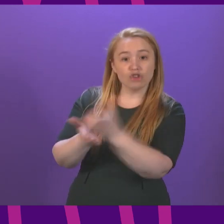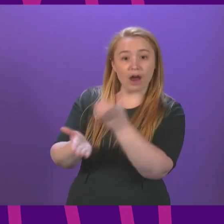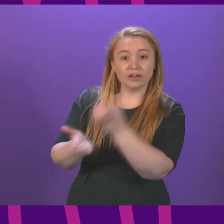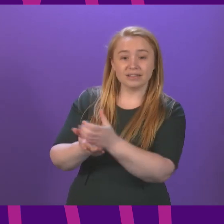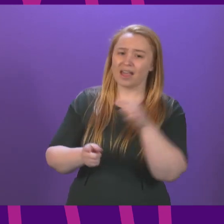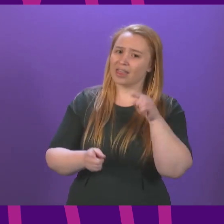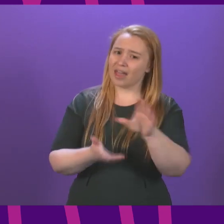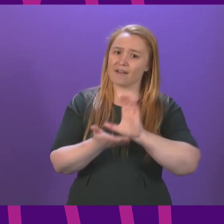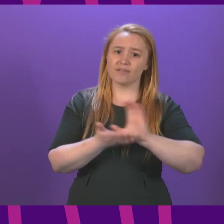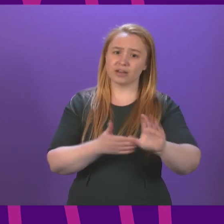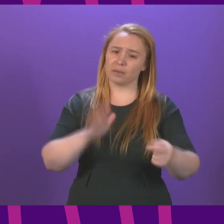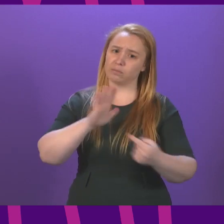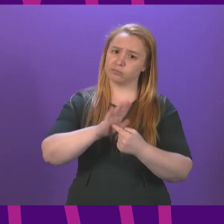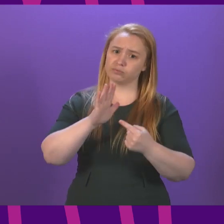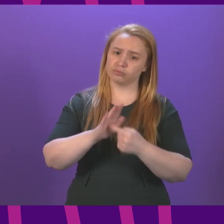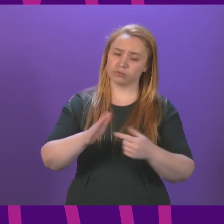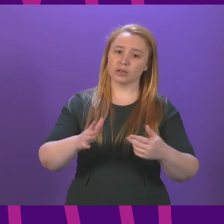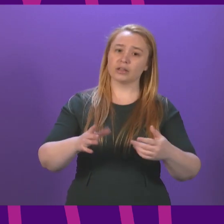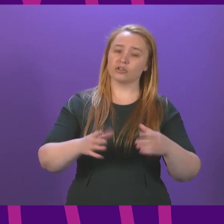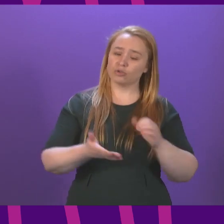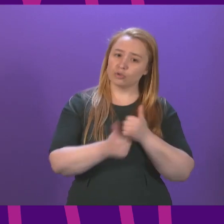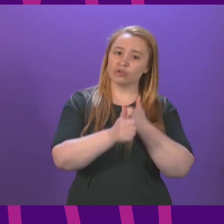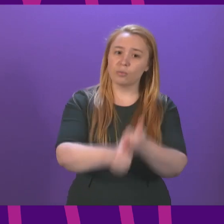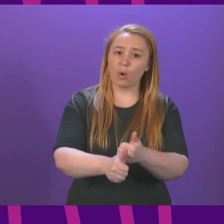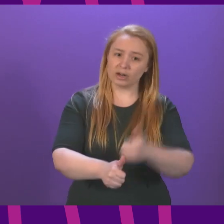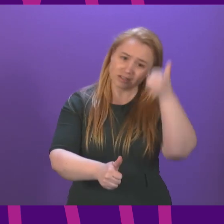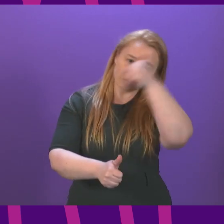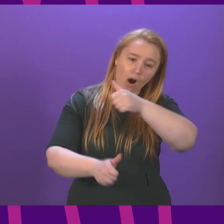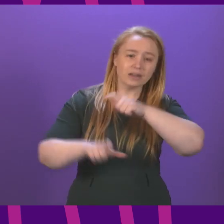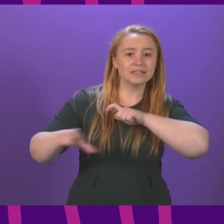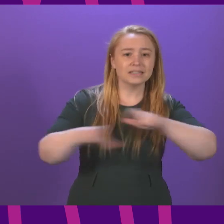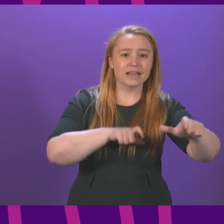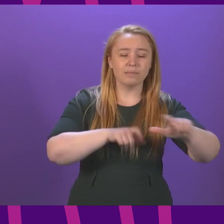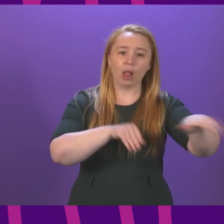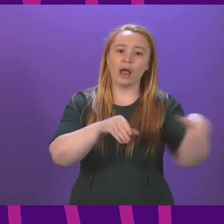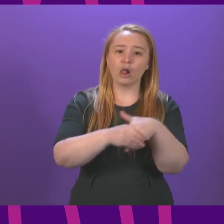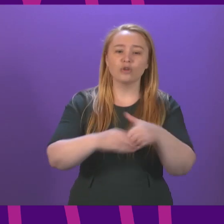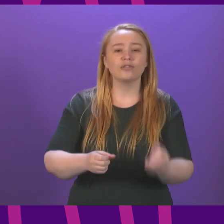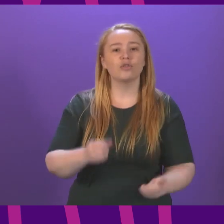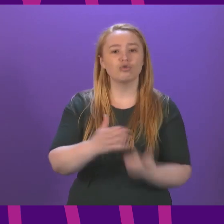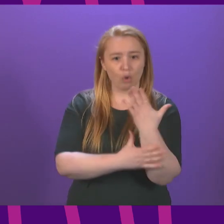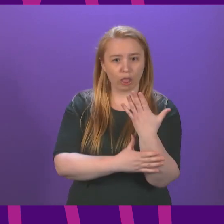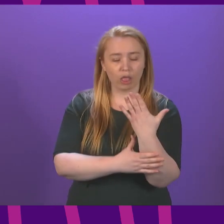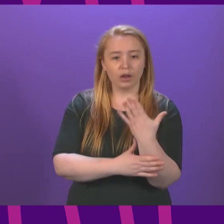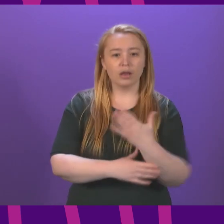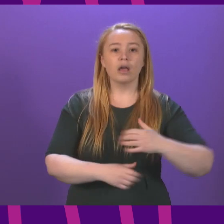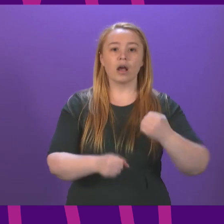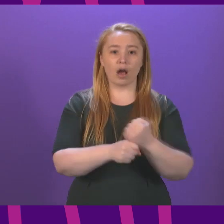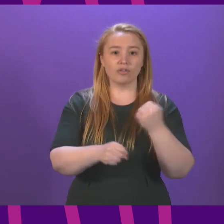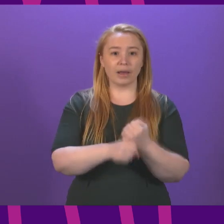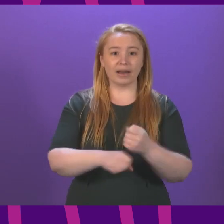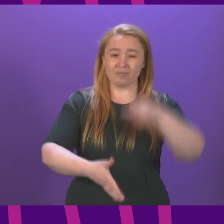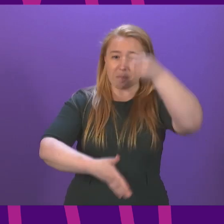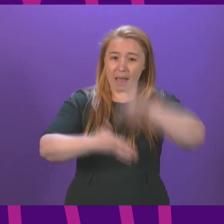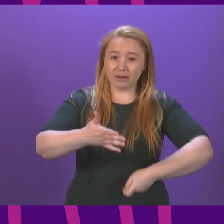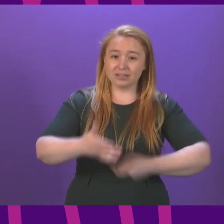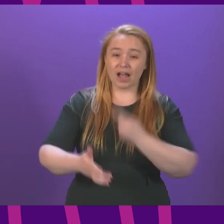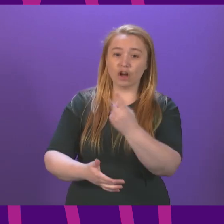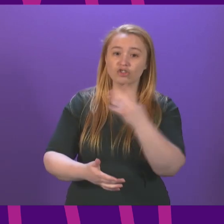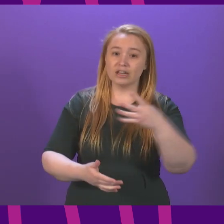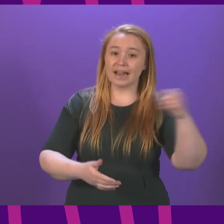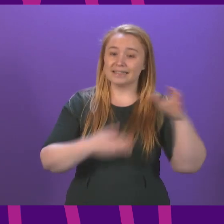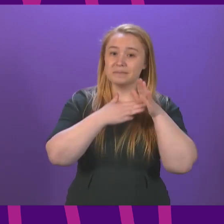been pivotal in supporting smart, sustainable and inclusive growth over a number of years. The Scottish Government does not face a penalty of up to £190